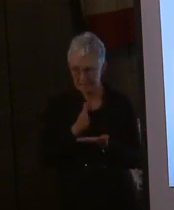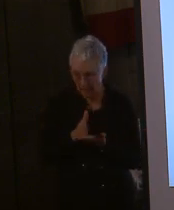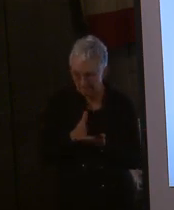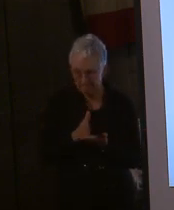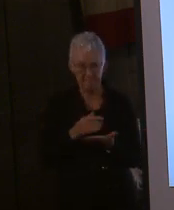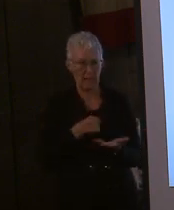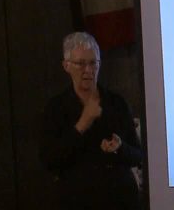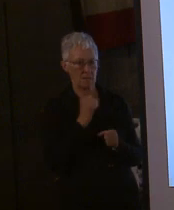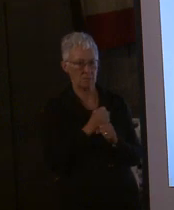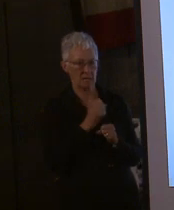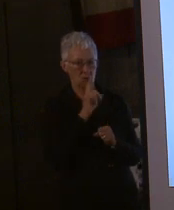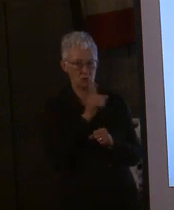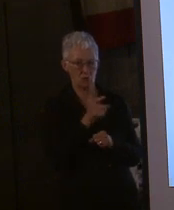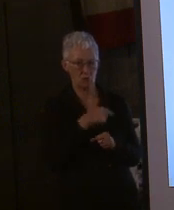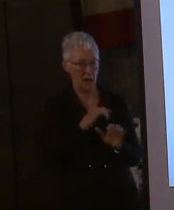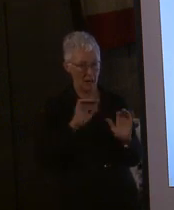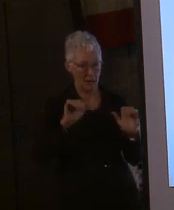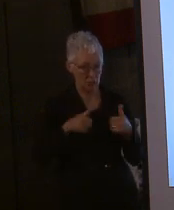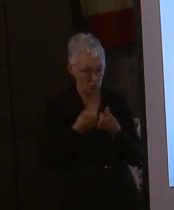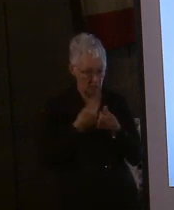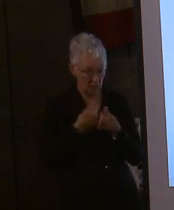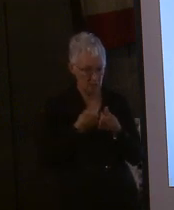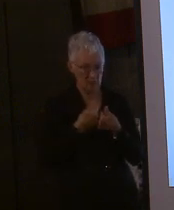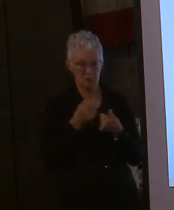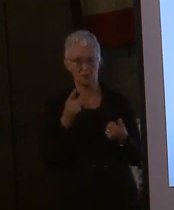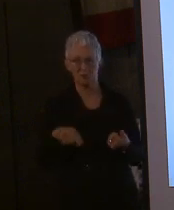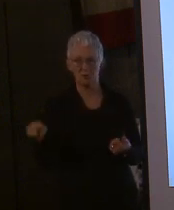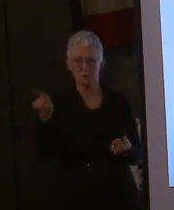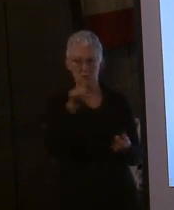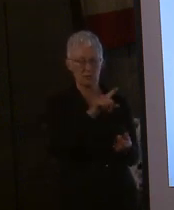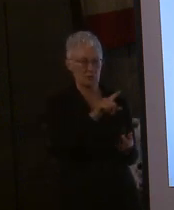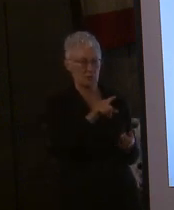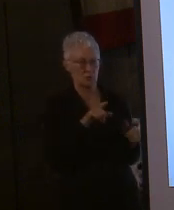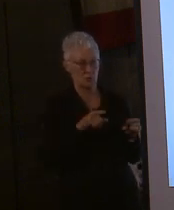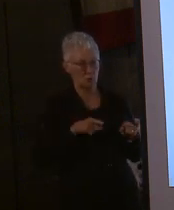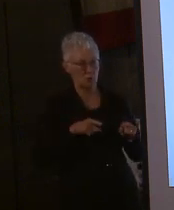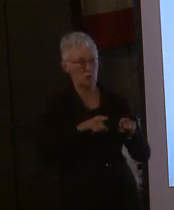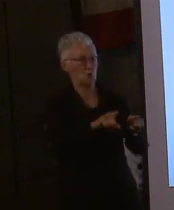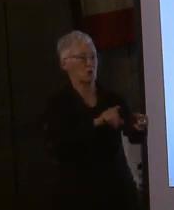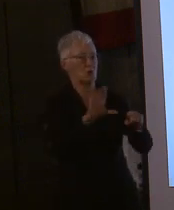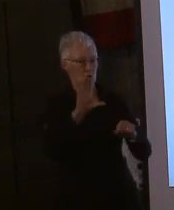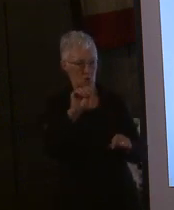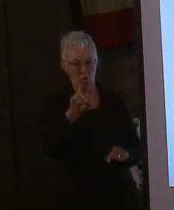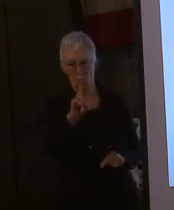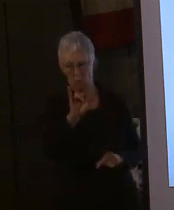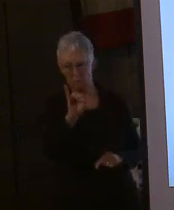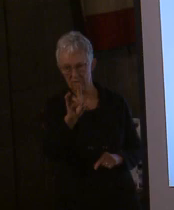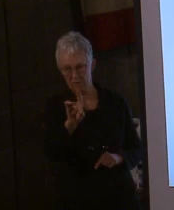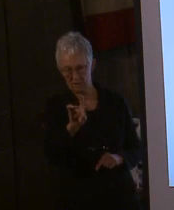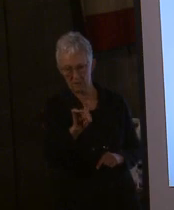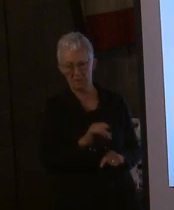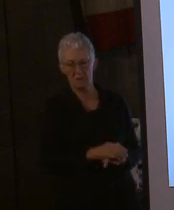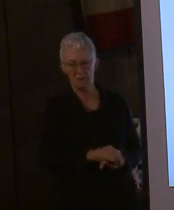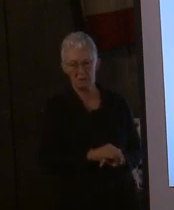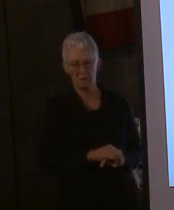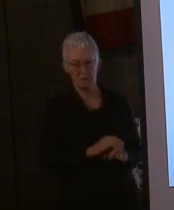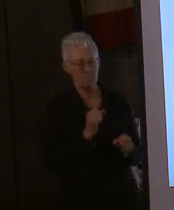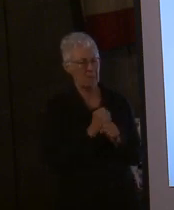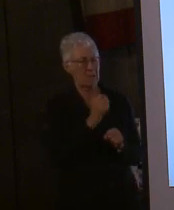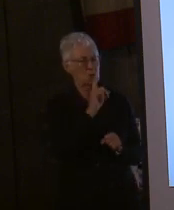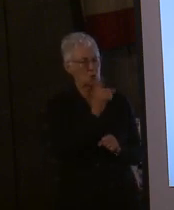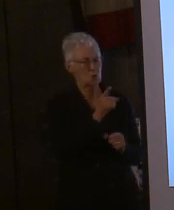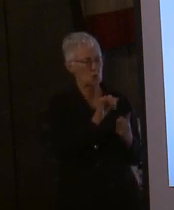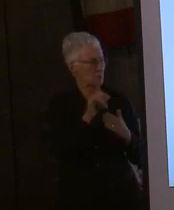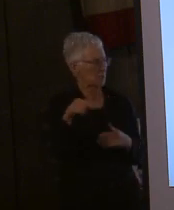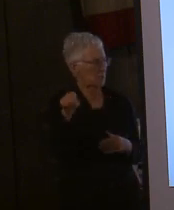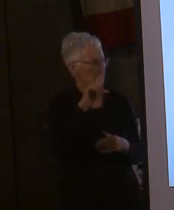sure I've challenged people throughout COVID, as the governor has had me come over, to make sure you